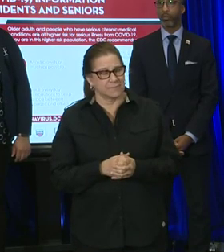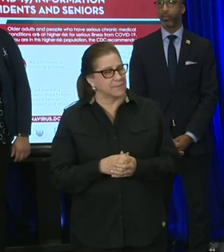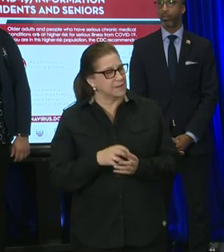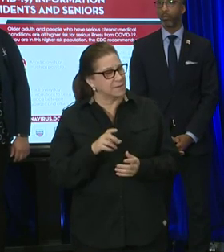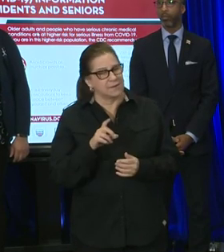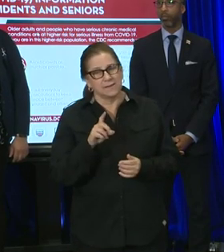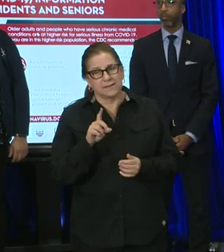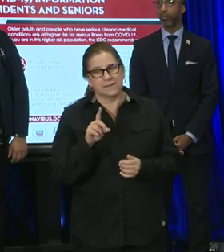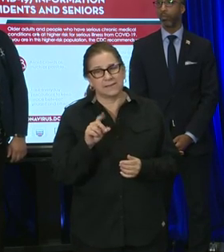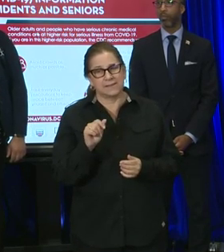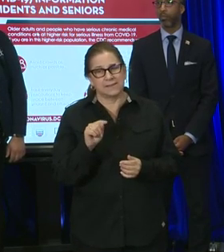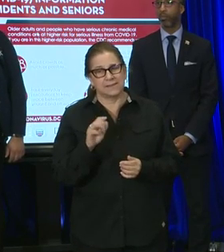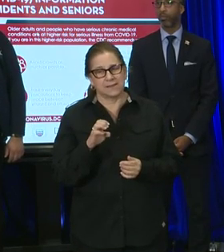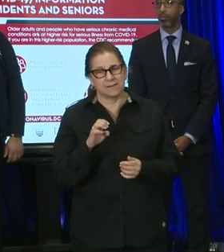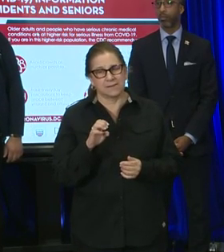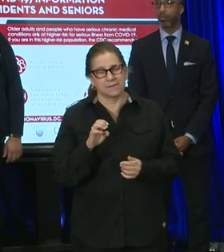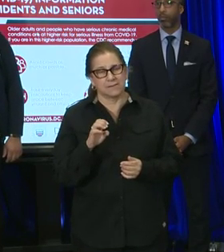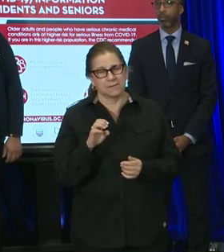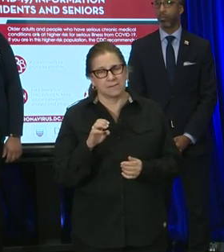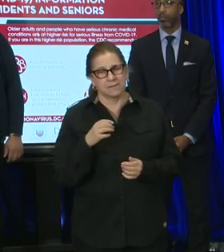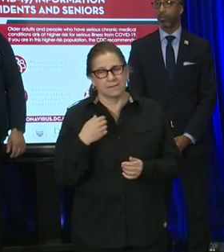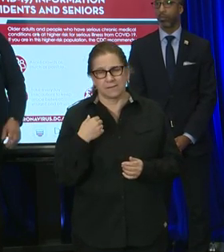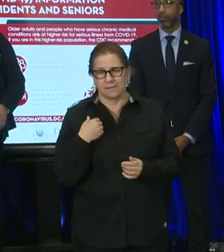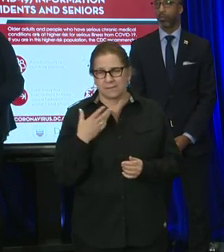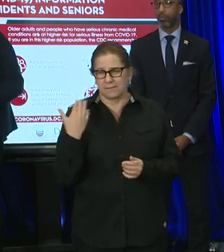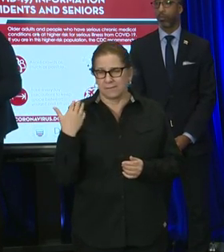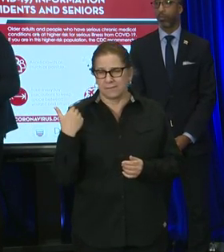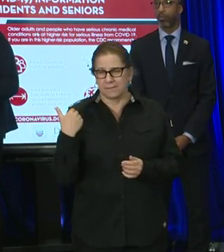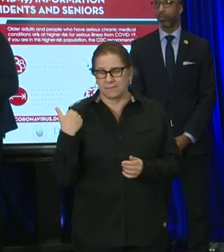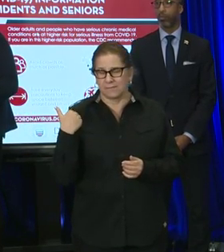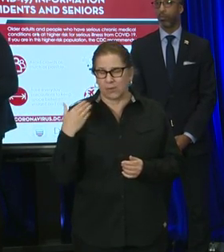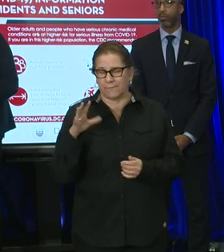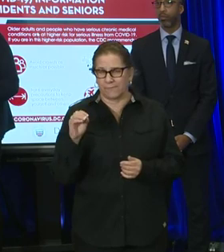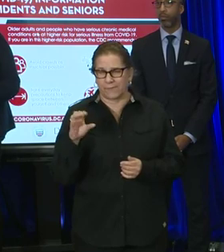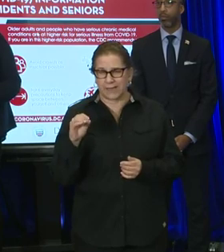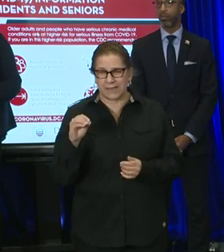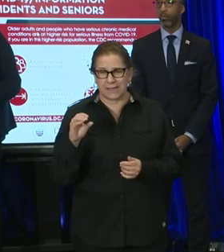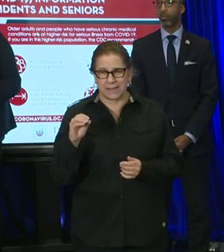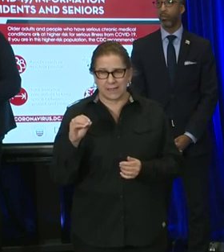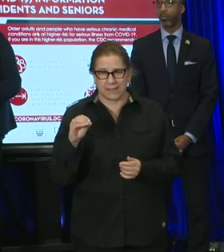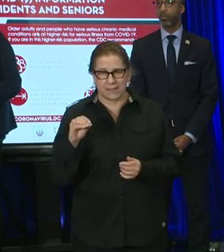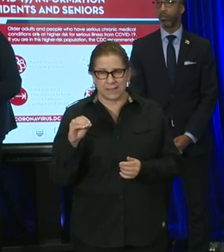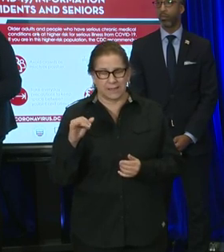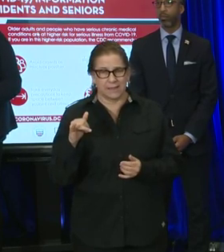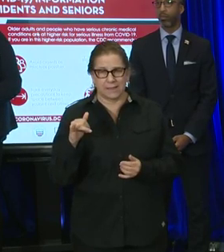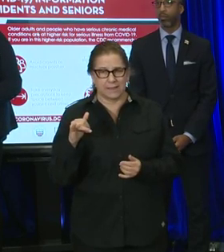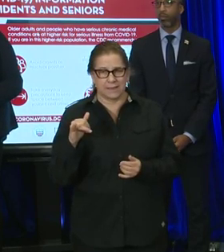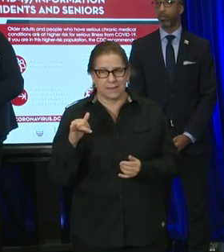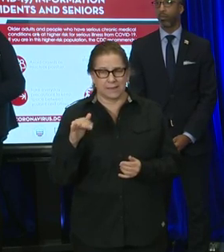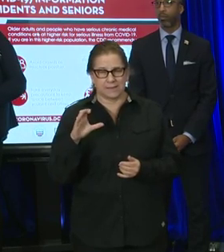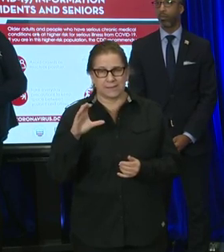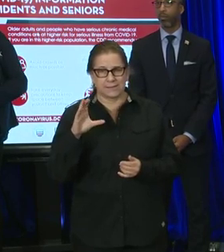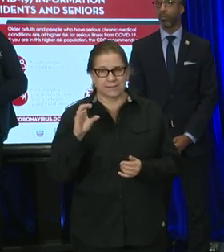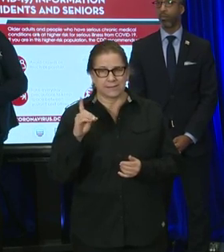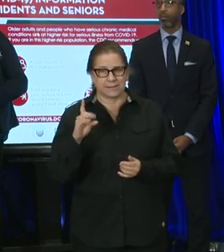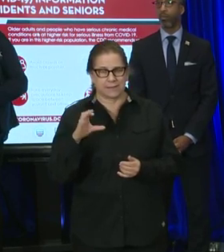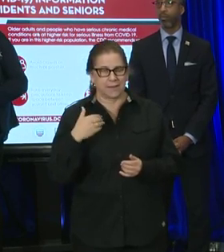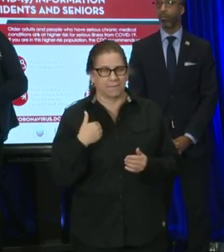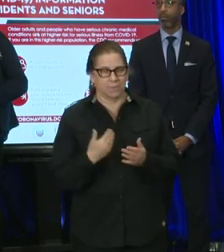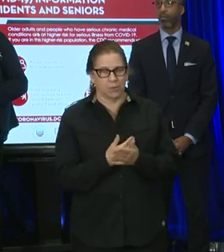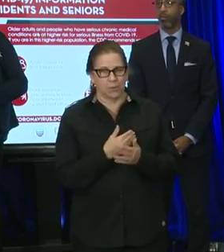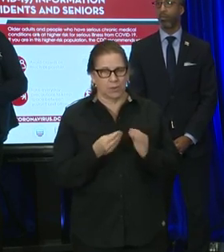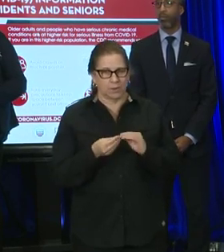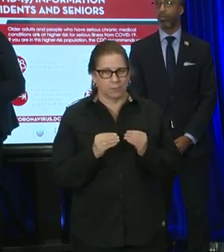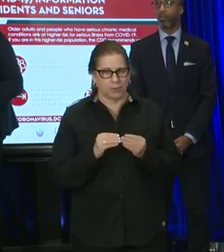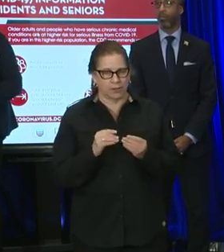last order had the number at 50. There's some updated guidance, I think, from the CDC, but we will update the mass gatherings